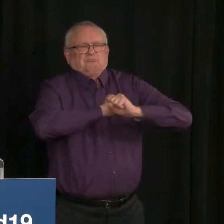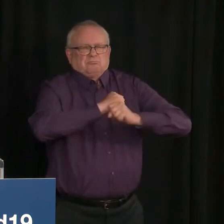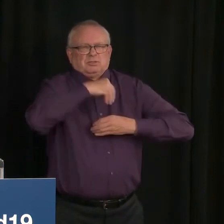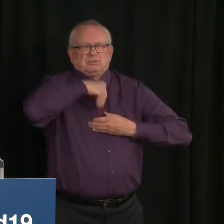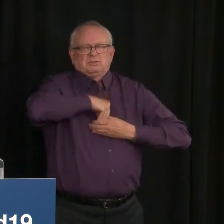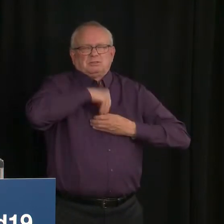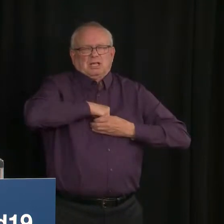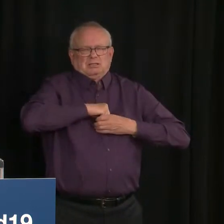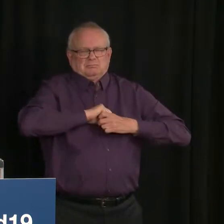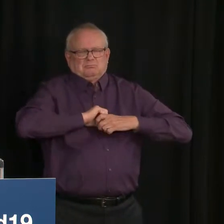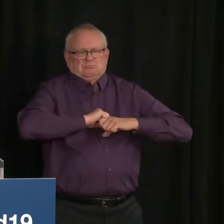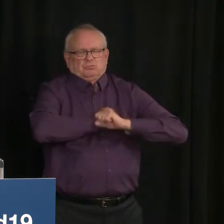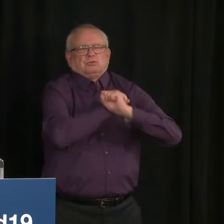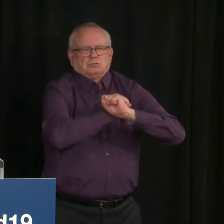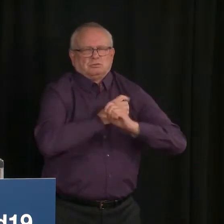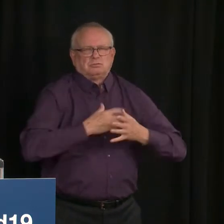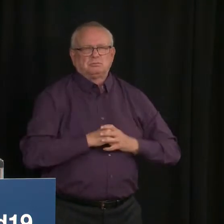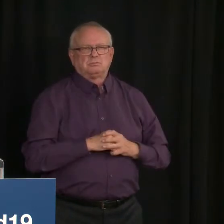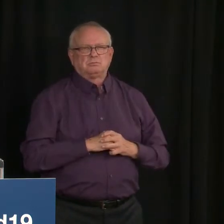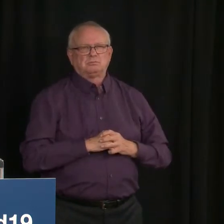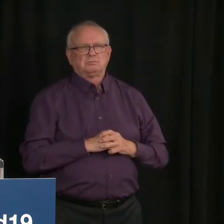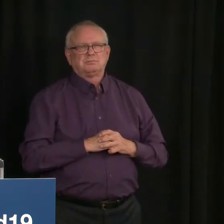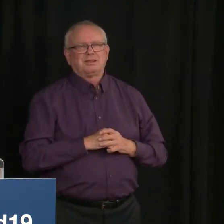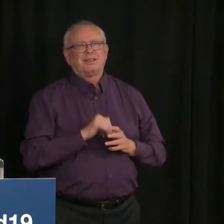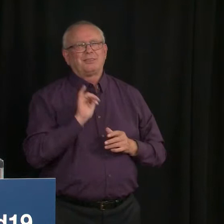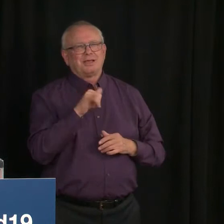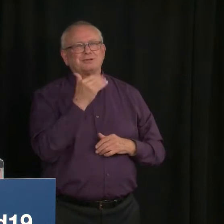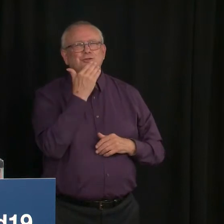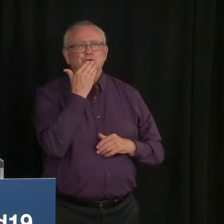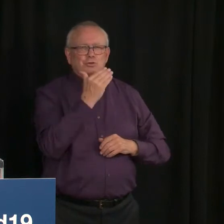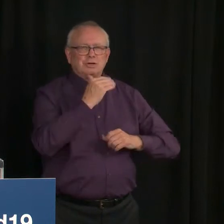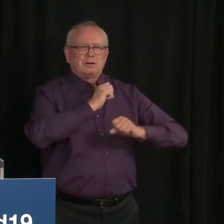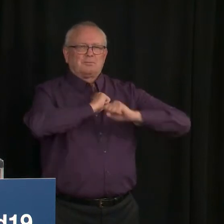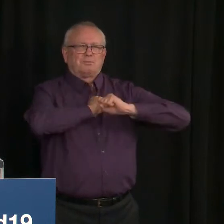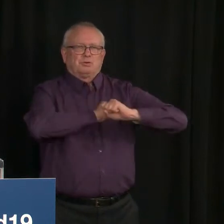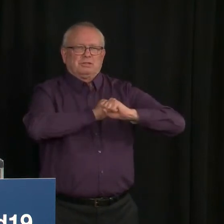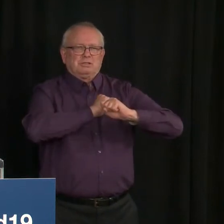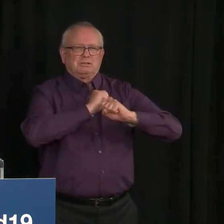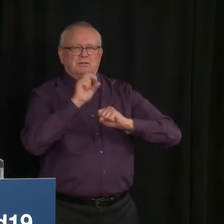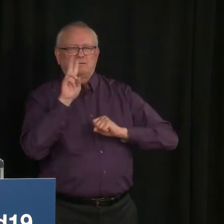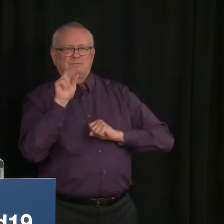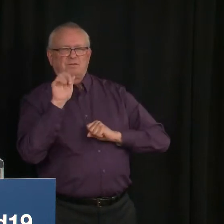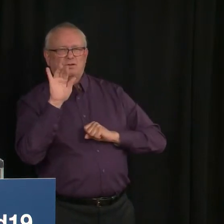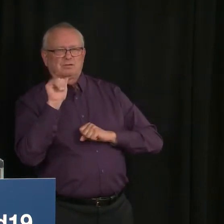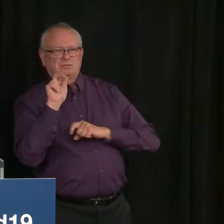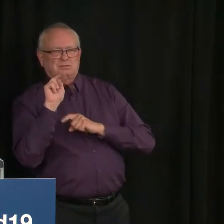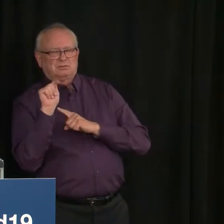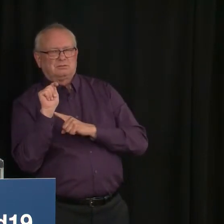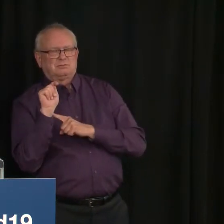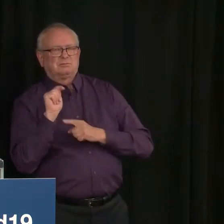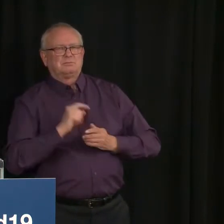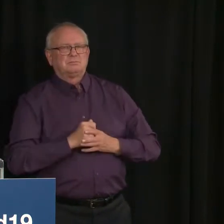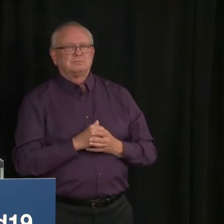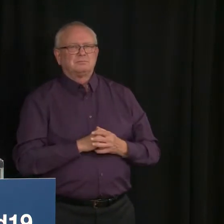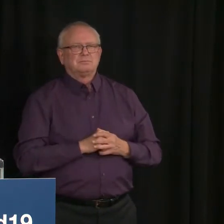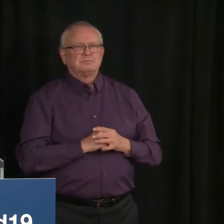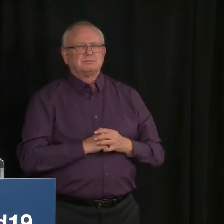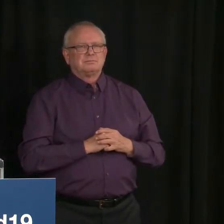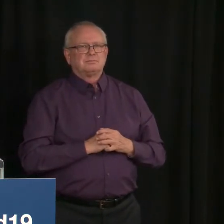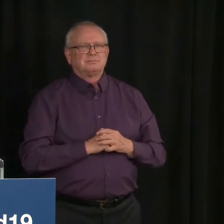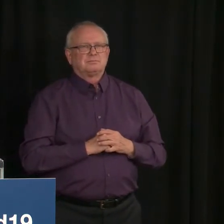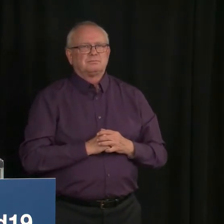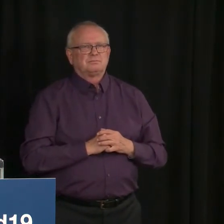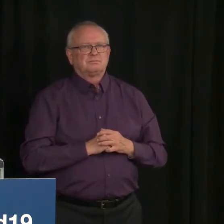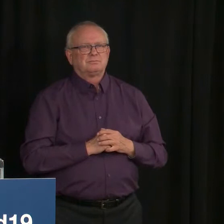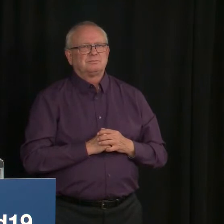overall protection, particularly against variants, so it's still recommended. But we can't ignore the fact that there is some protection after having had an